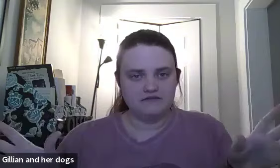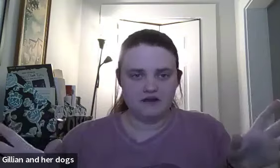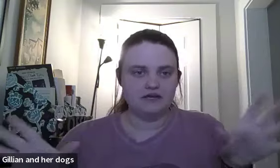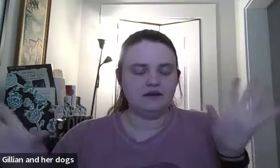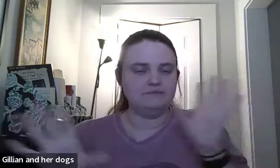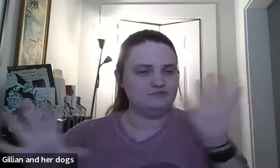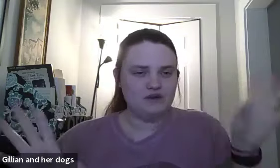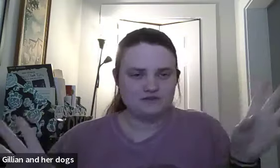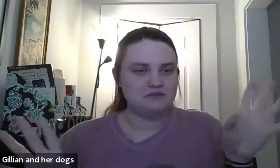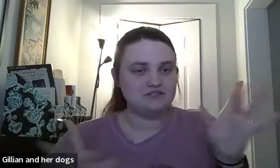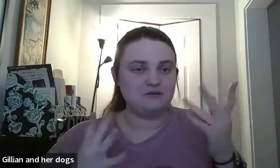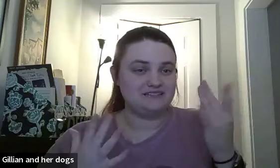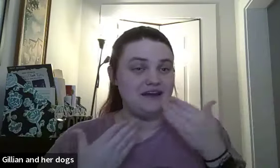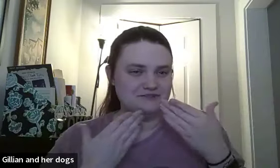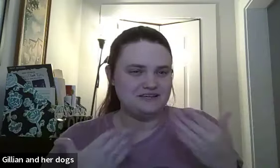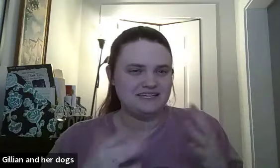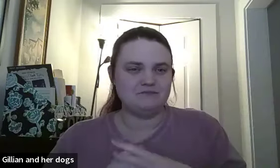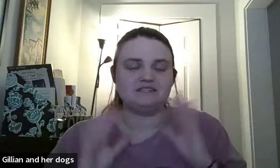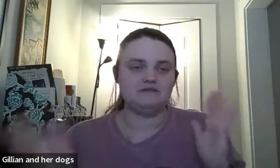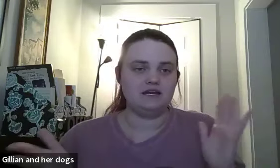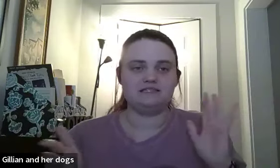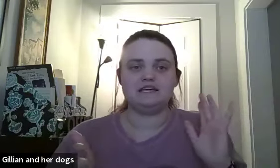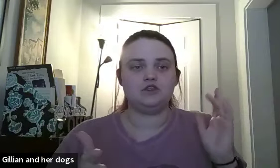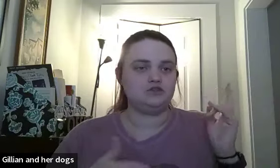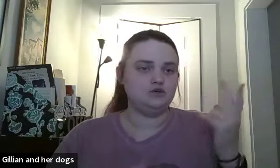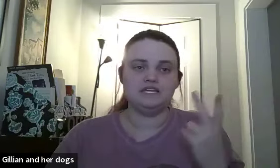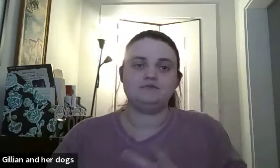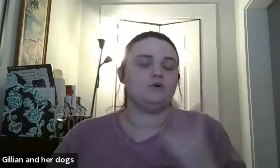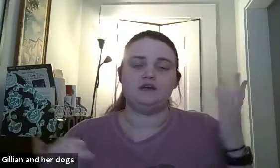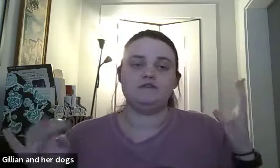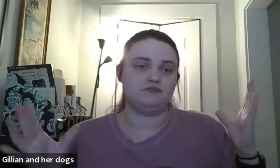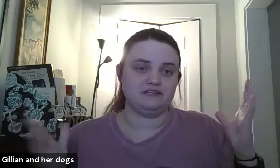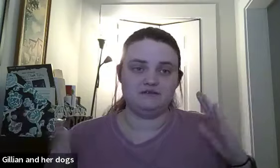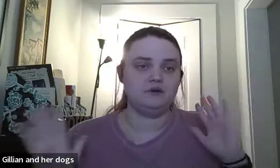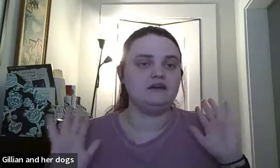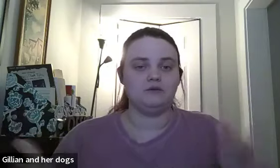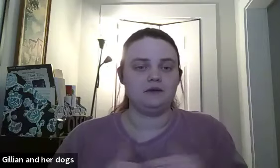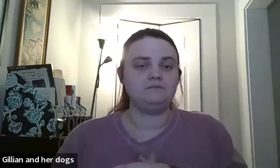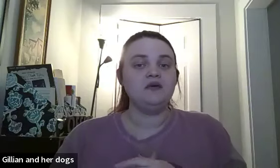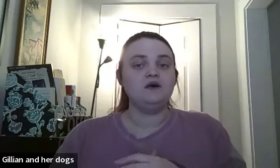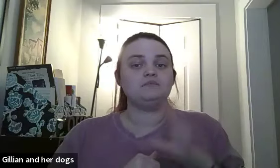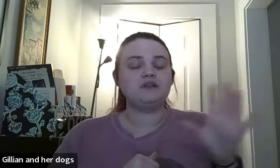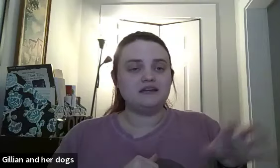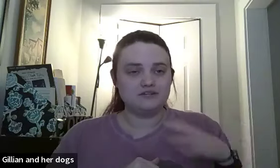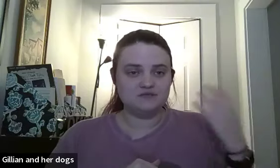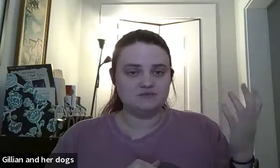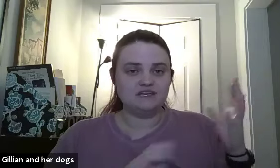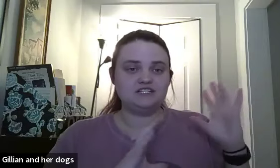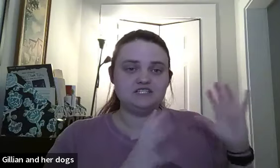okay, fine. I'm one of those people that usually waits till after Thanksgiving, but I was like, fine. It's like 2 days before we get off for Thanksgiving break. Go ahead. We're playing Christmas music, and she's in